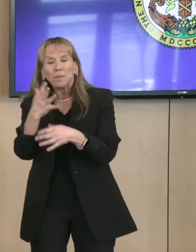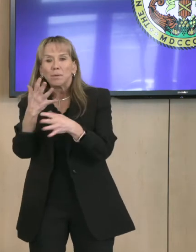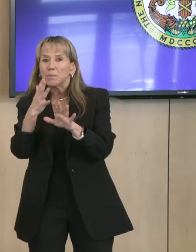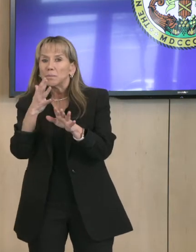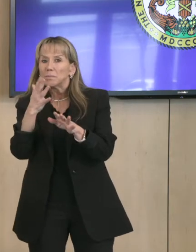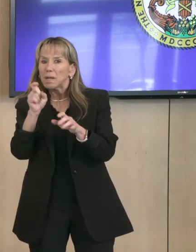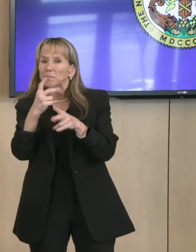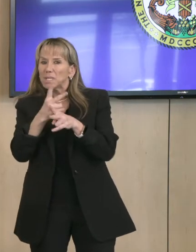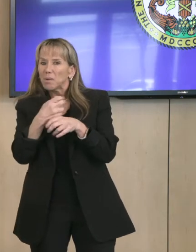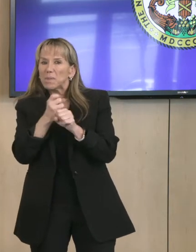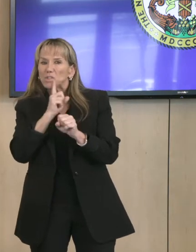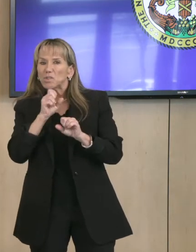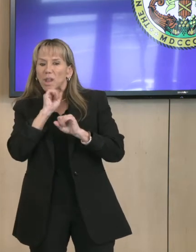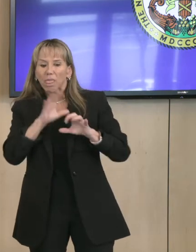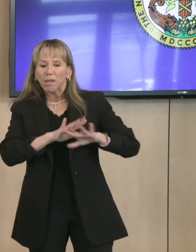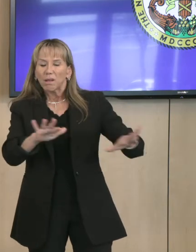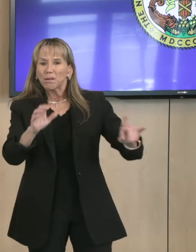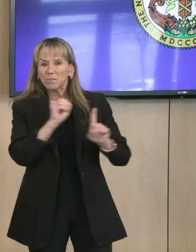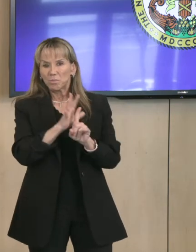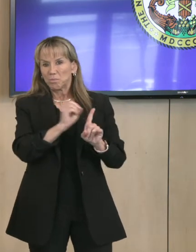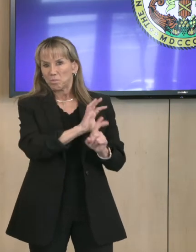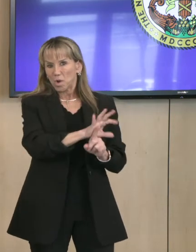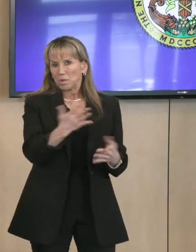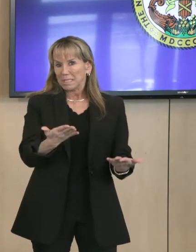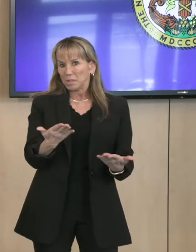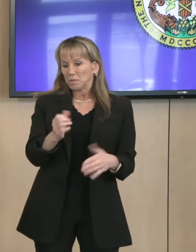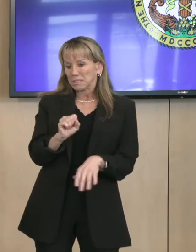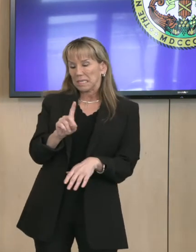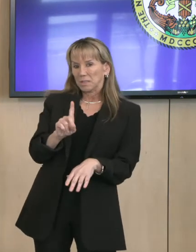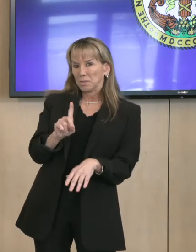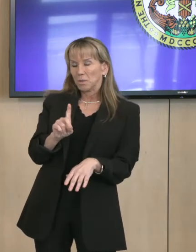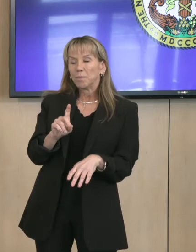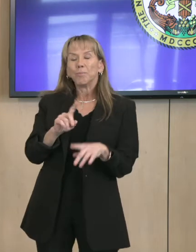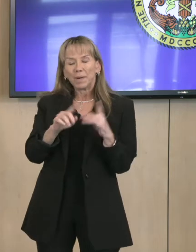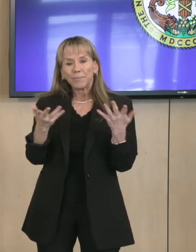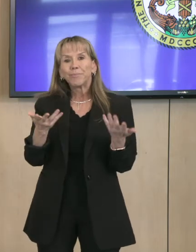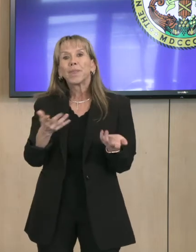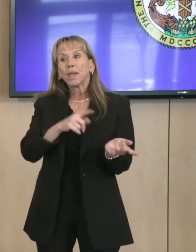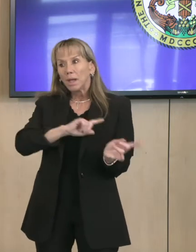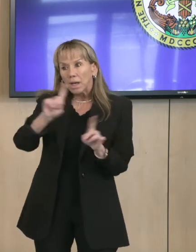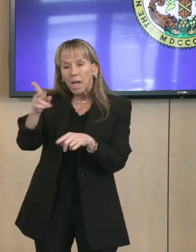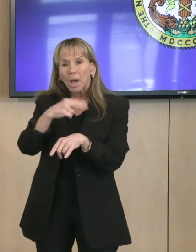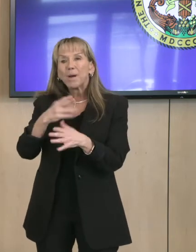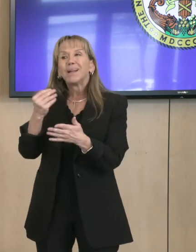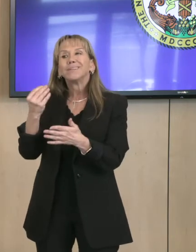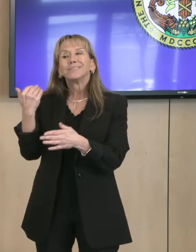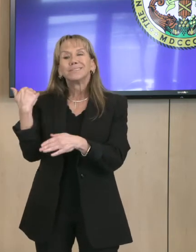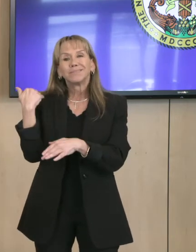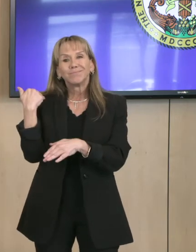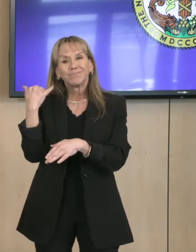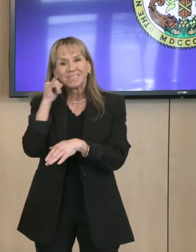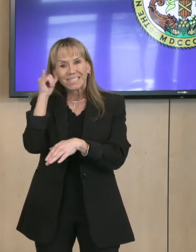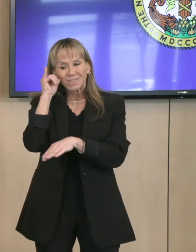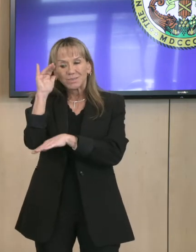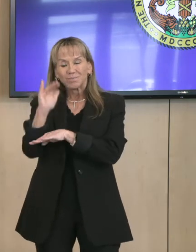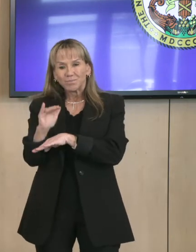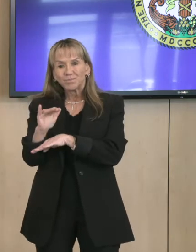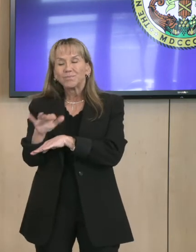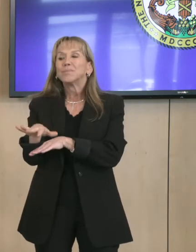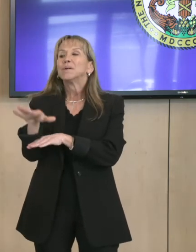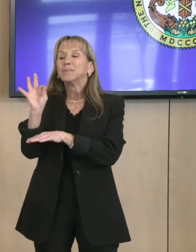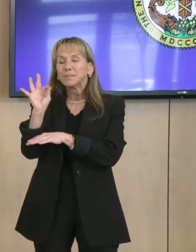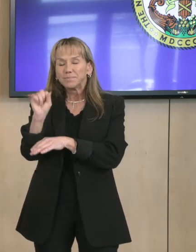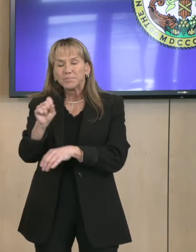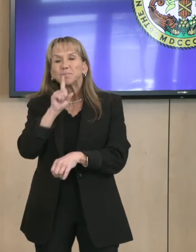County. And unfortunately, we did learn late yesterday that the individual had COVID-19.